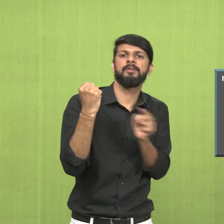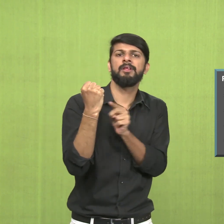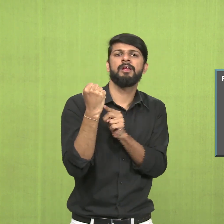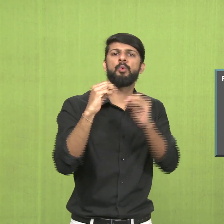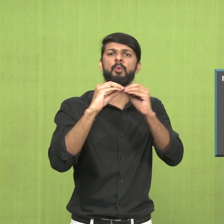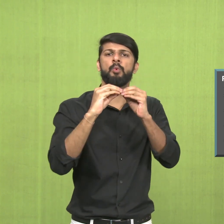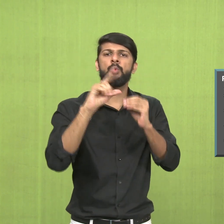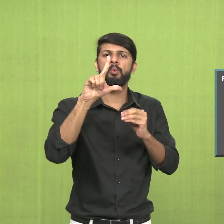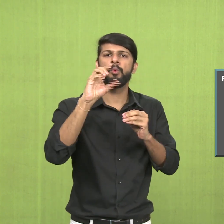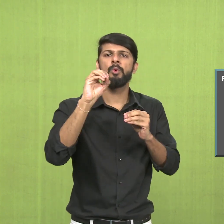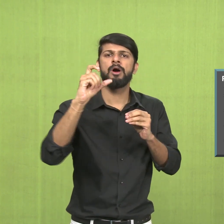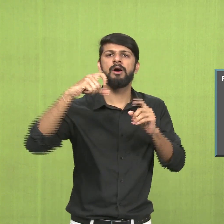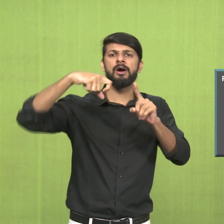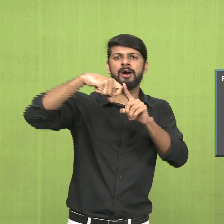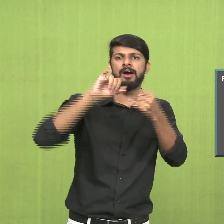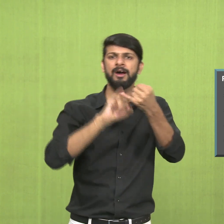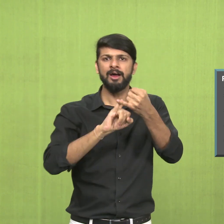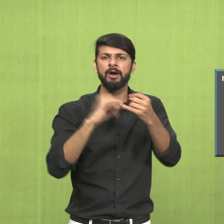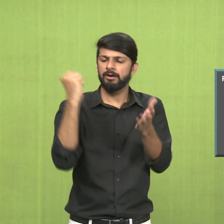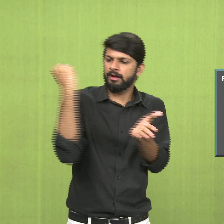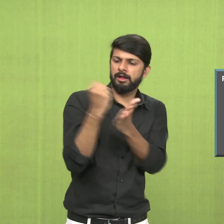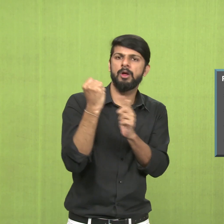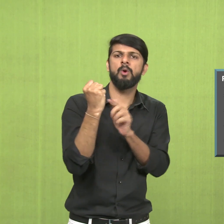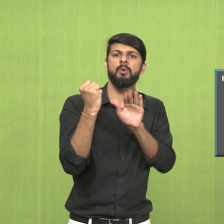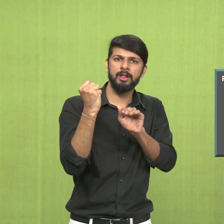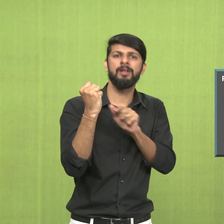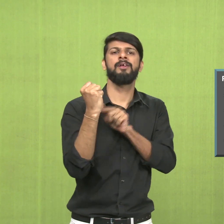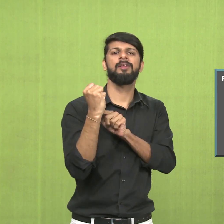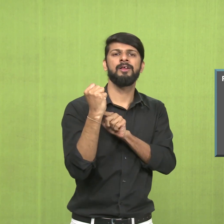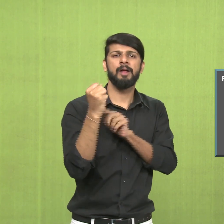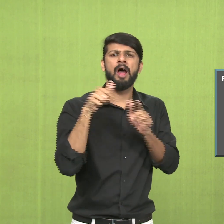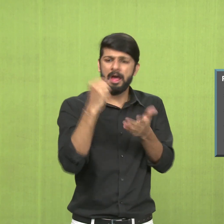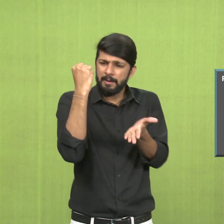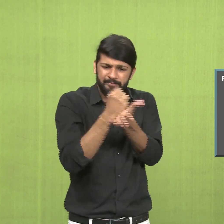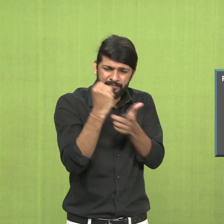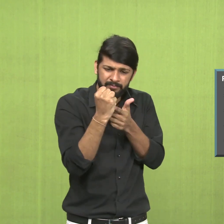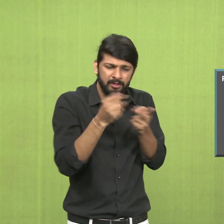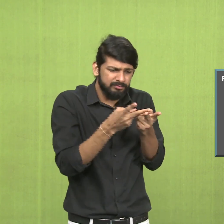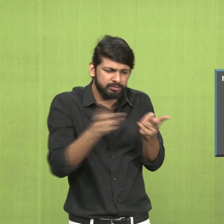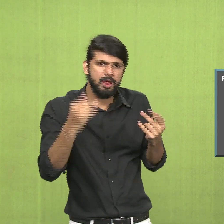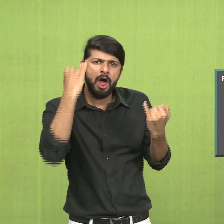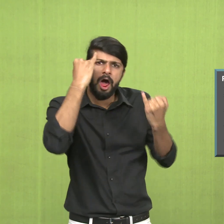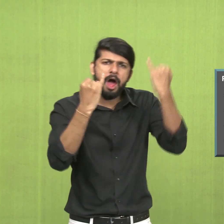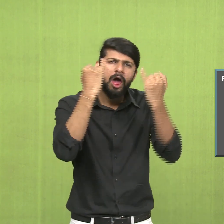be it vegetable, clay, stone, wood were used, and these would be called the blocks, and these